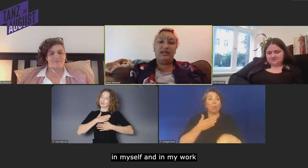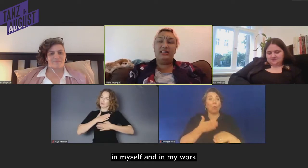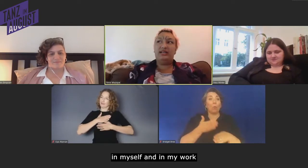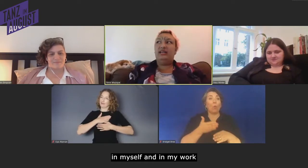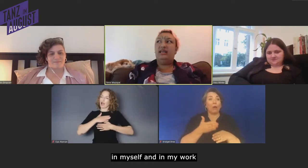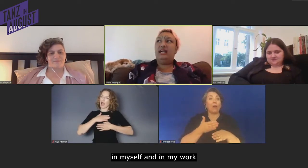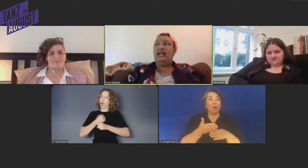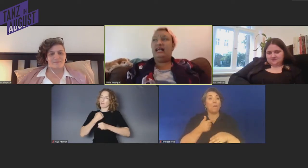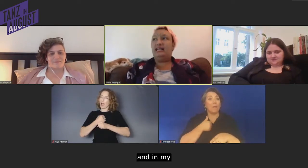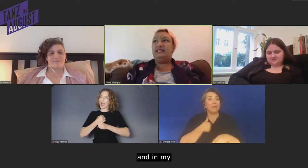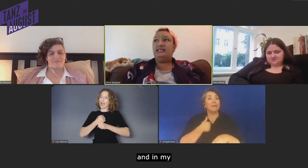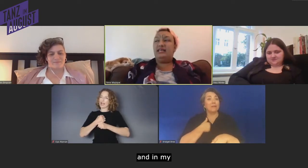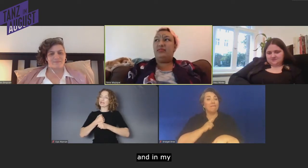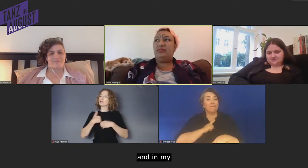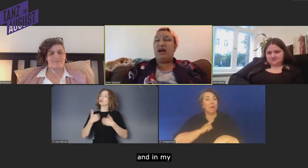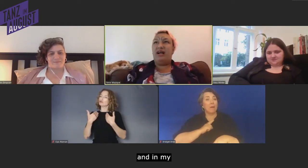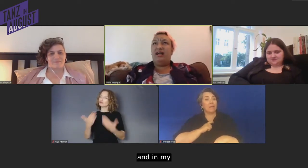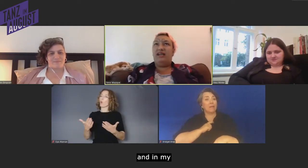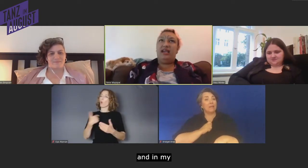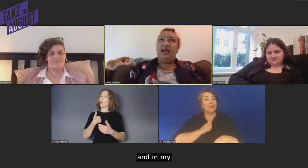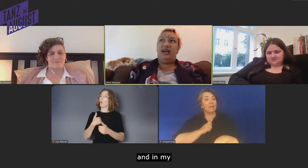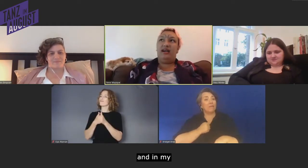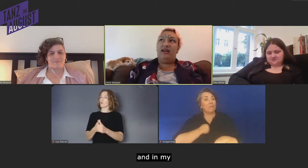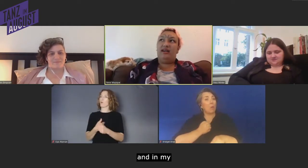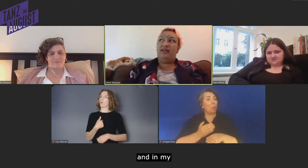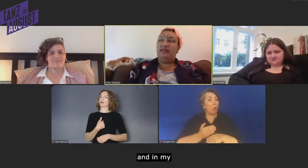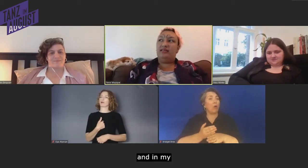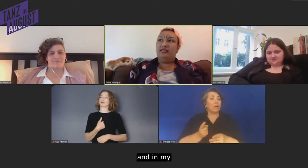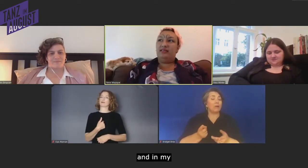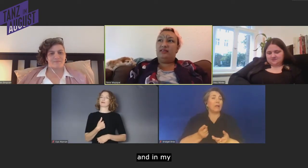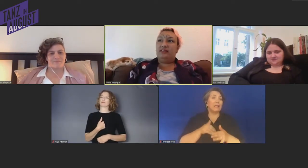work and in my